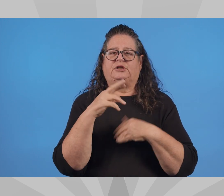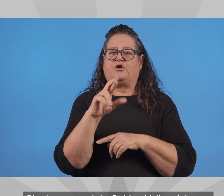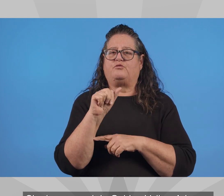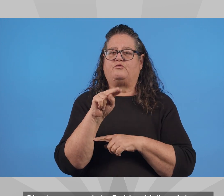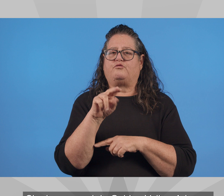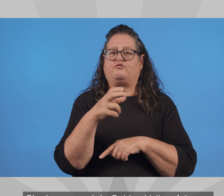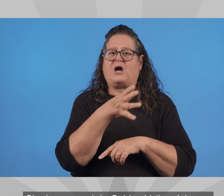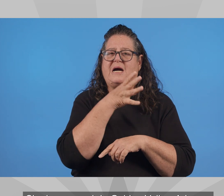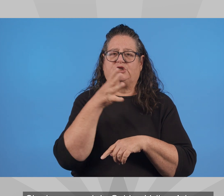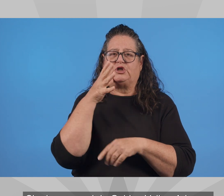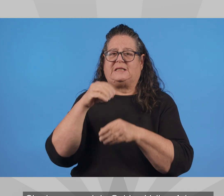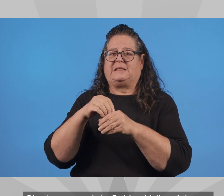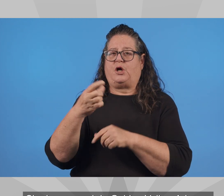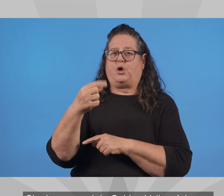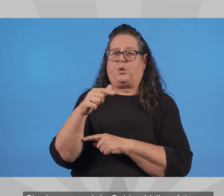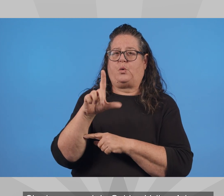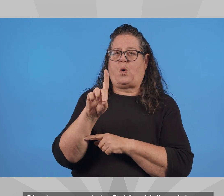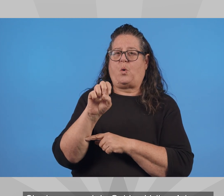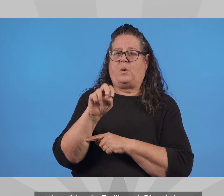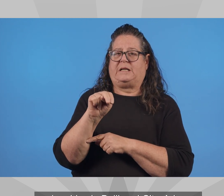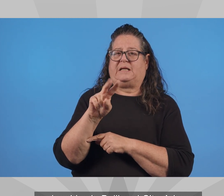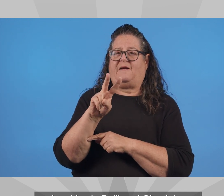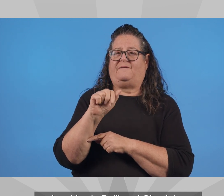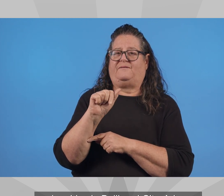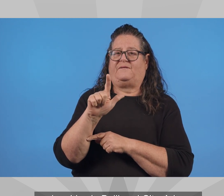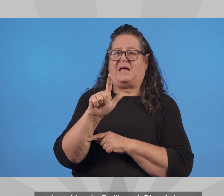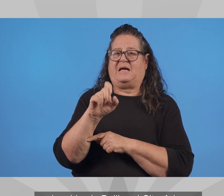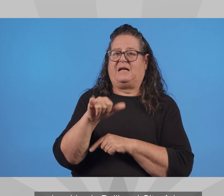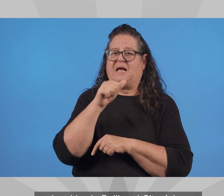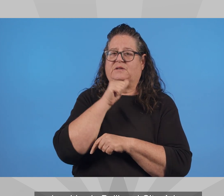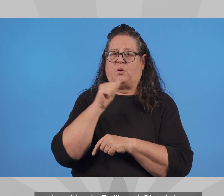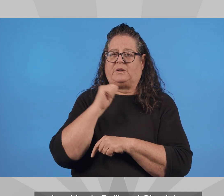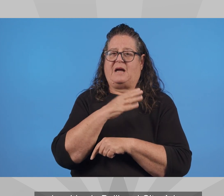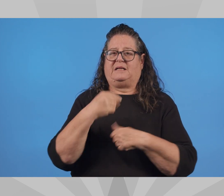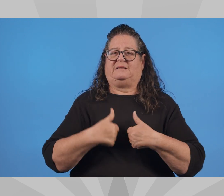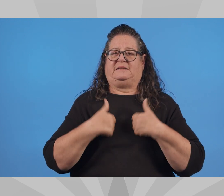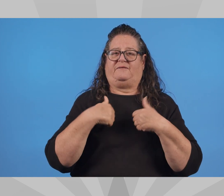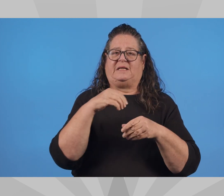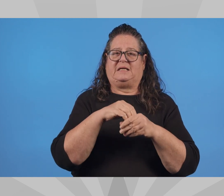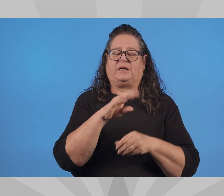She has a ranch in Golden Valley, Arizona, and resides in Bullhead City, Arizona.